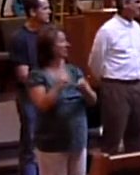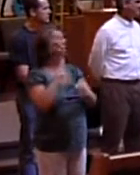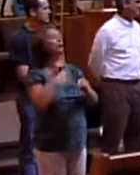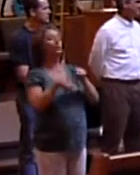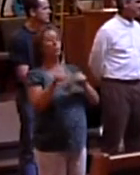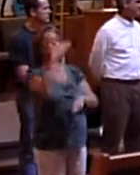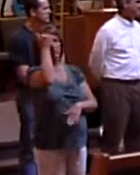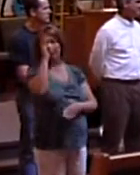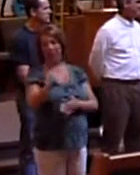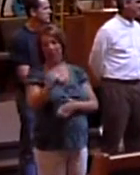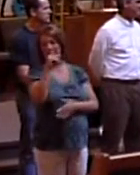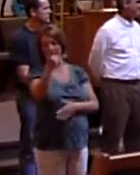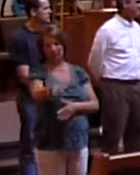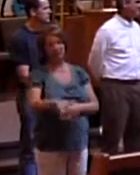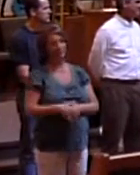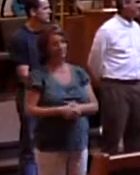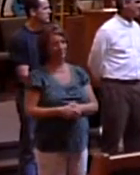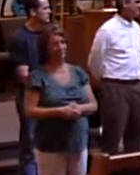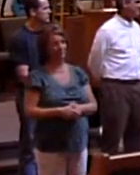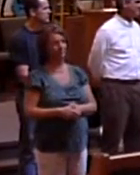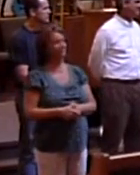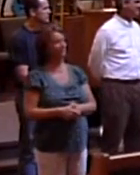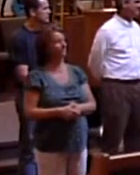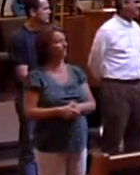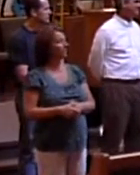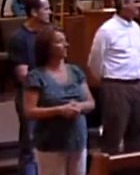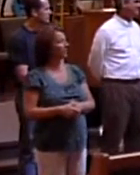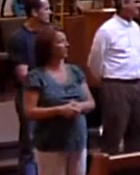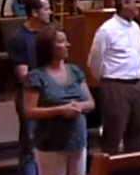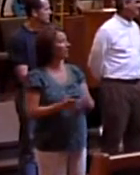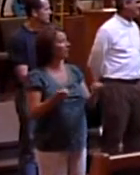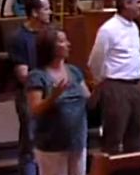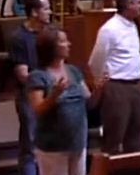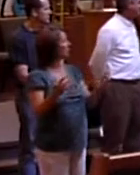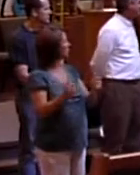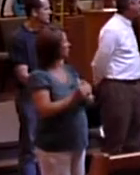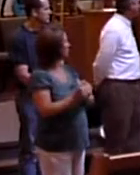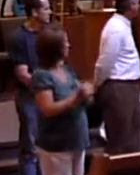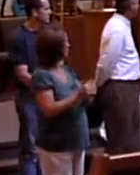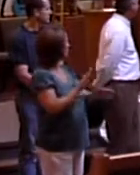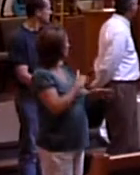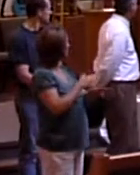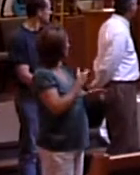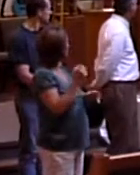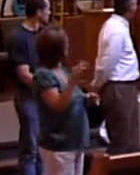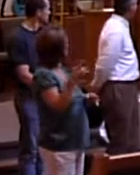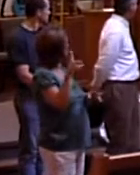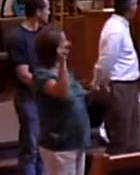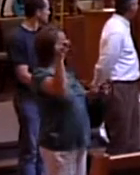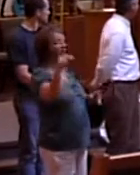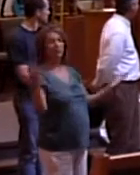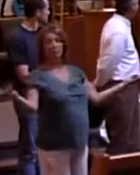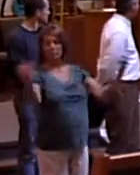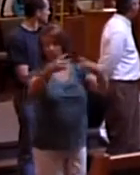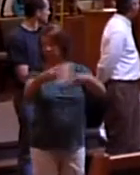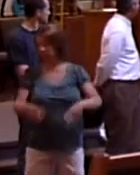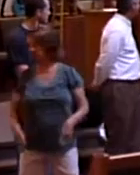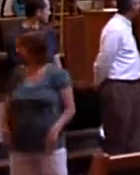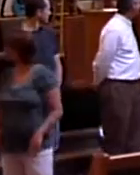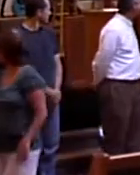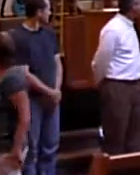to forget that. So what do we want to close with? You want to sing a song, or let's come across the aisle. Let's do it